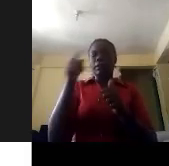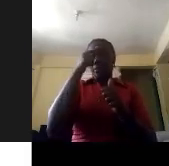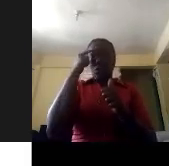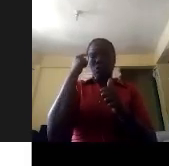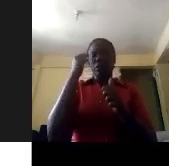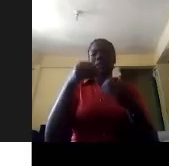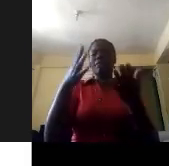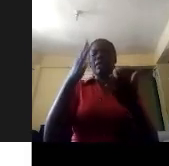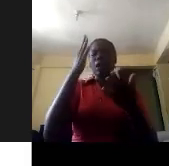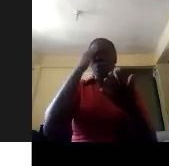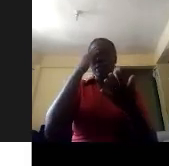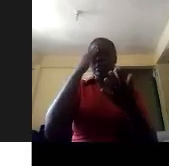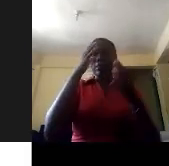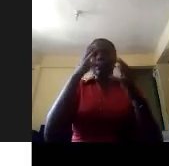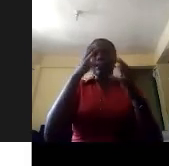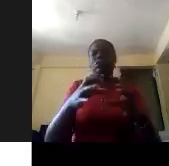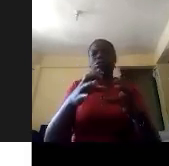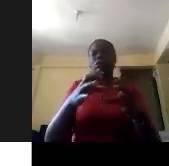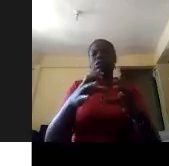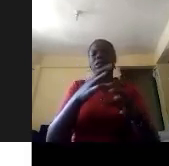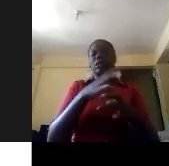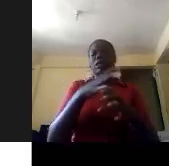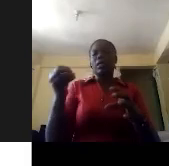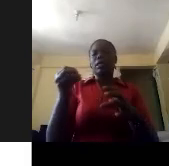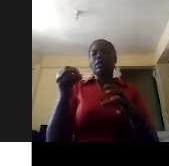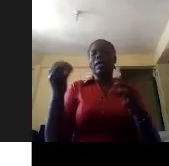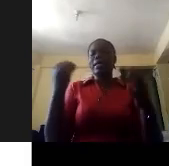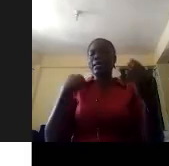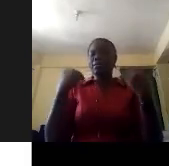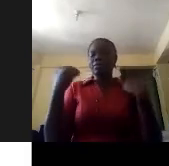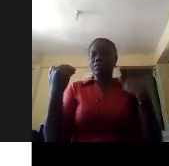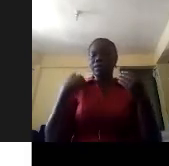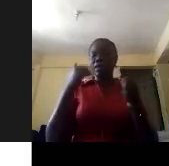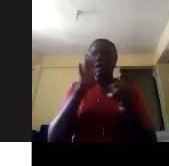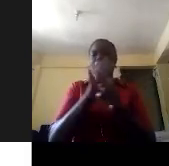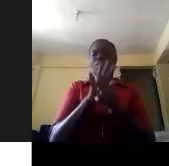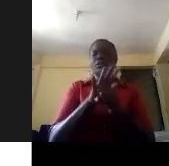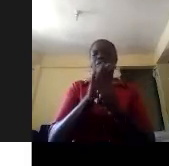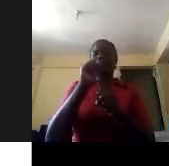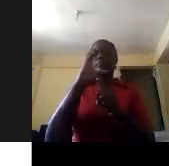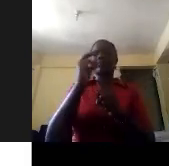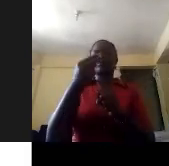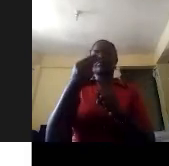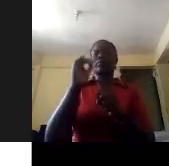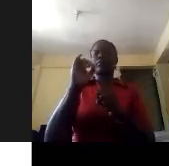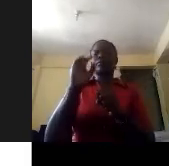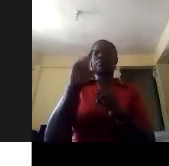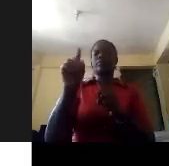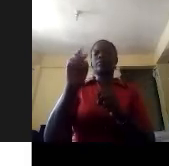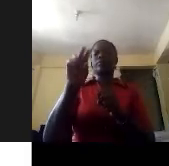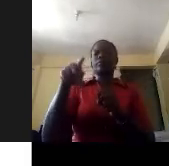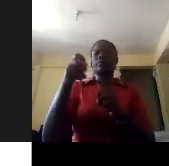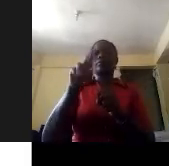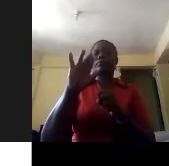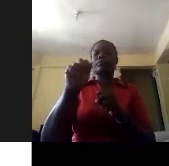And schizophrenia can interfere very, very significantly with day-to-day activities, and also stigma is a